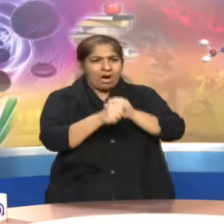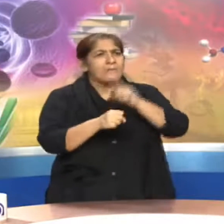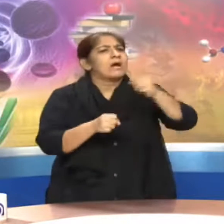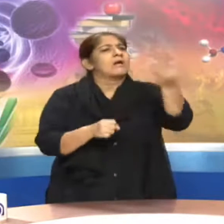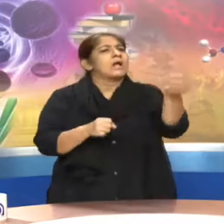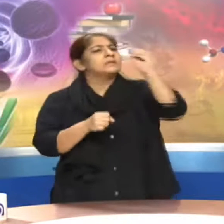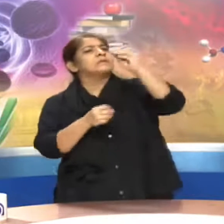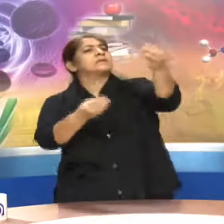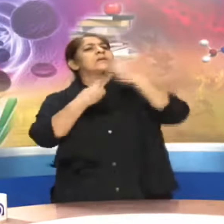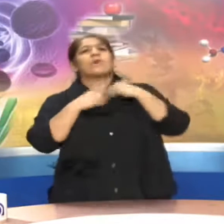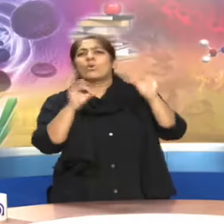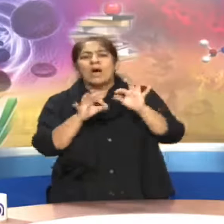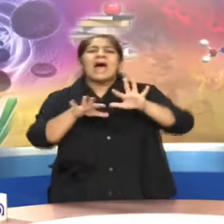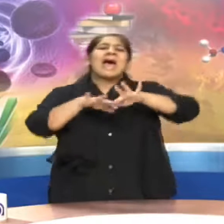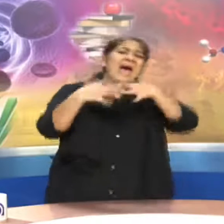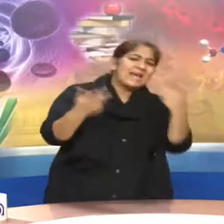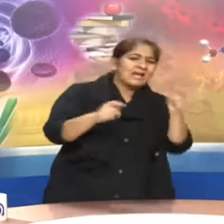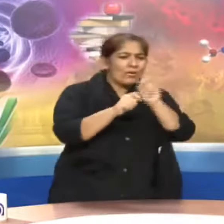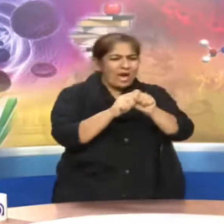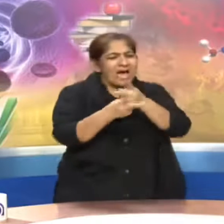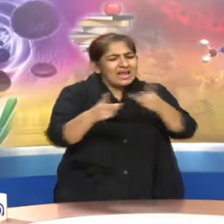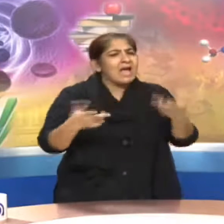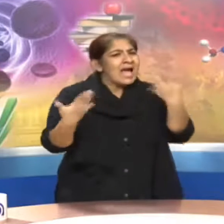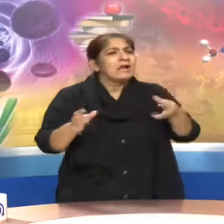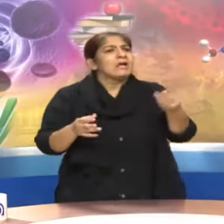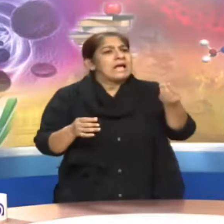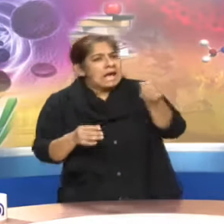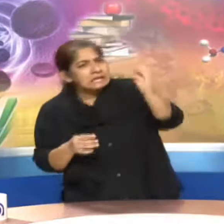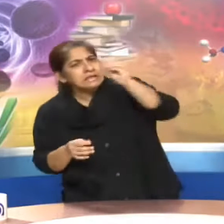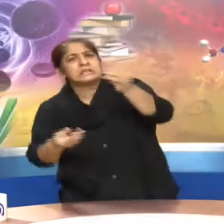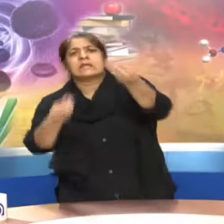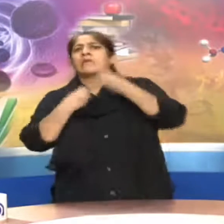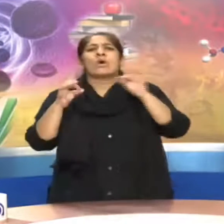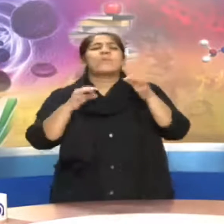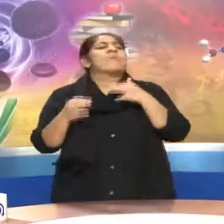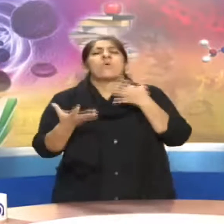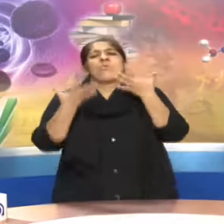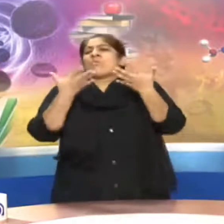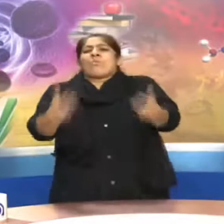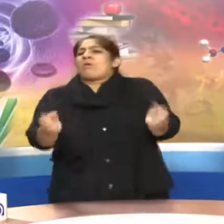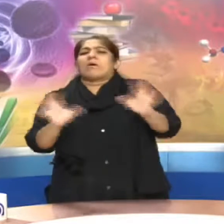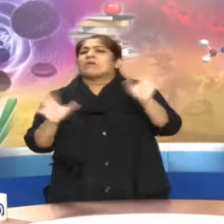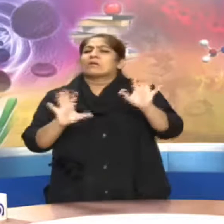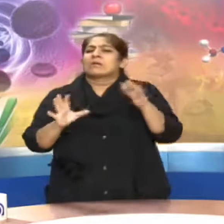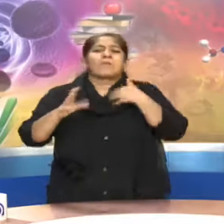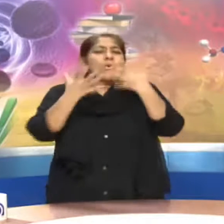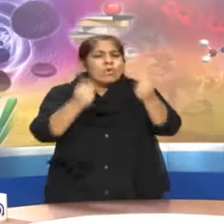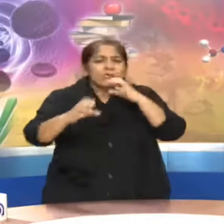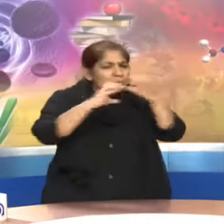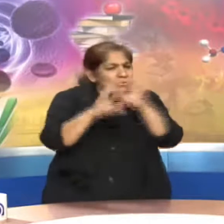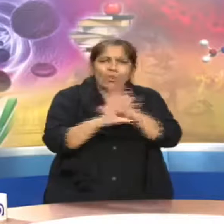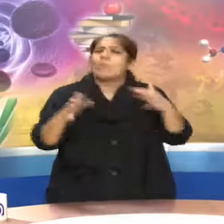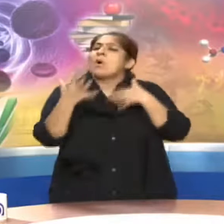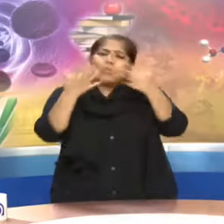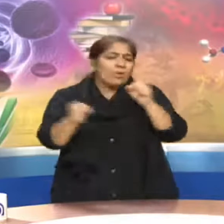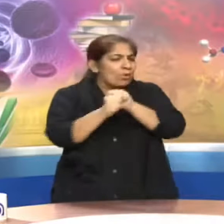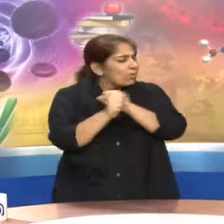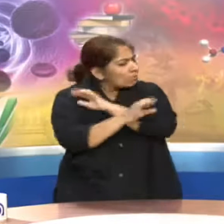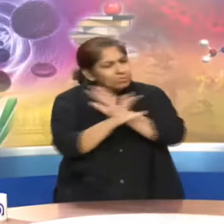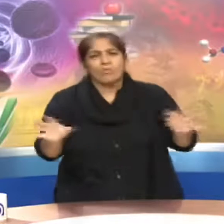could be because there is no incentive, incentive is less, so I am not interested, or I do not want to communicate, or